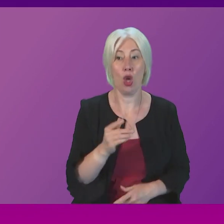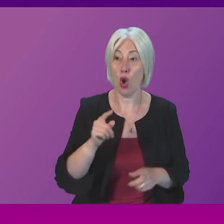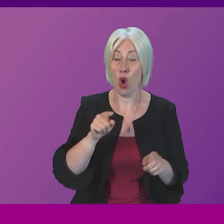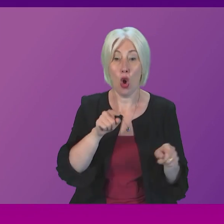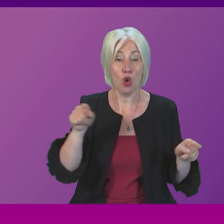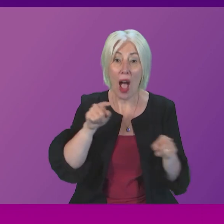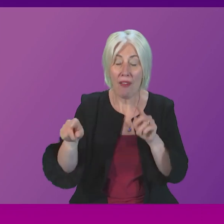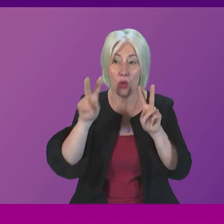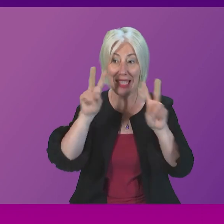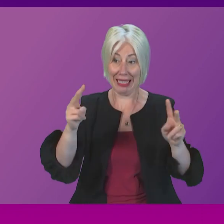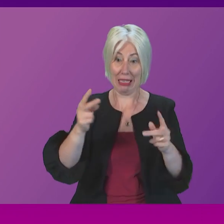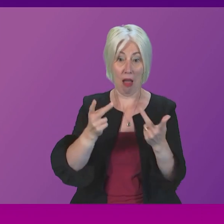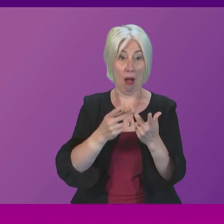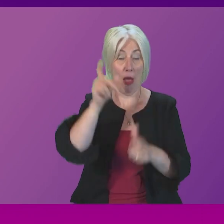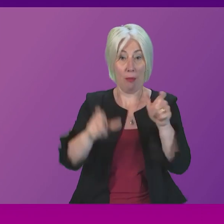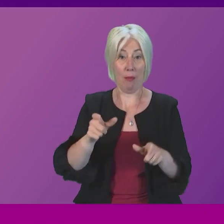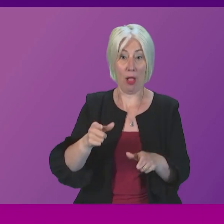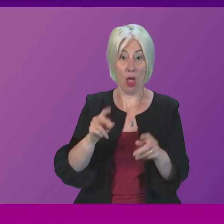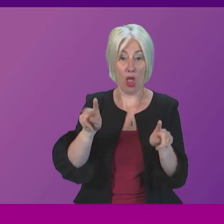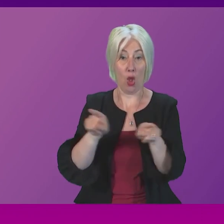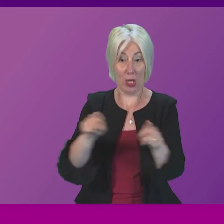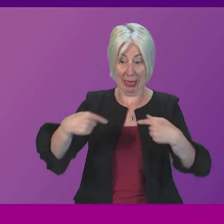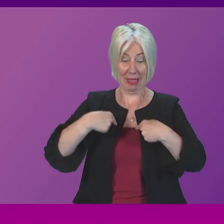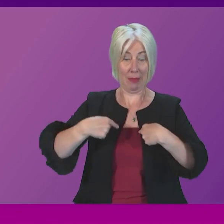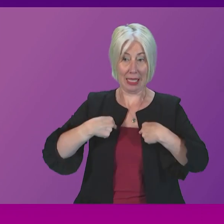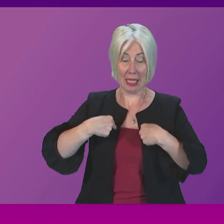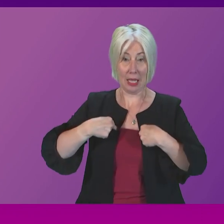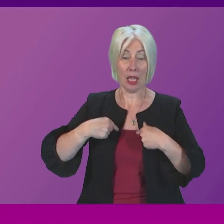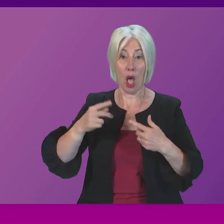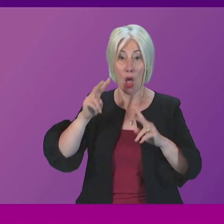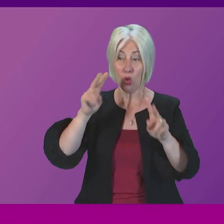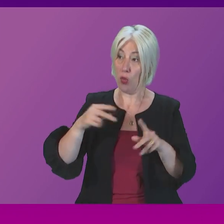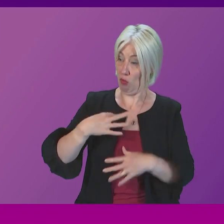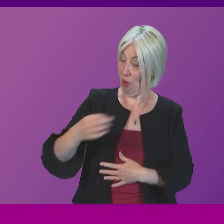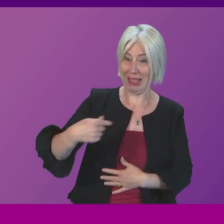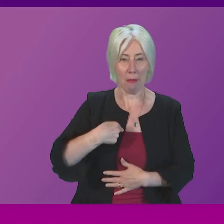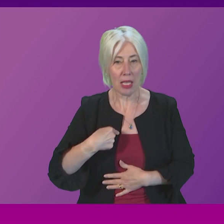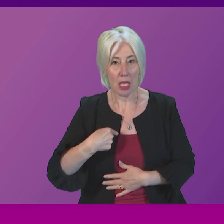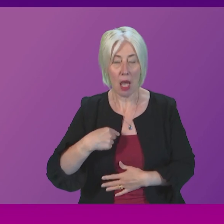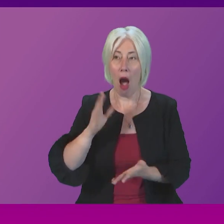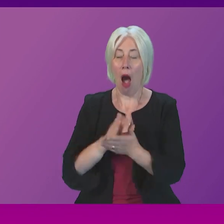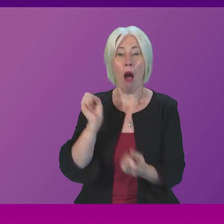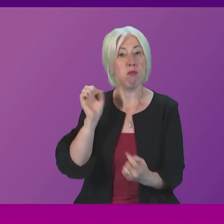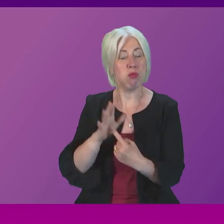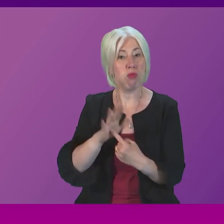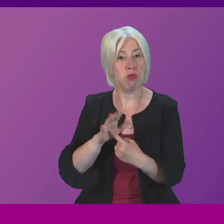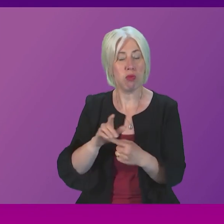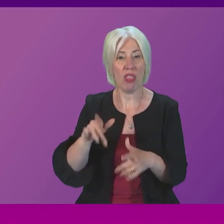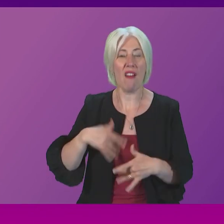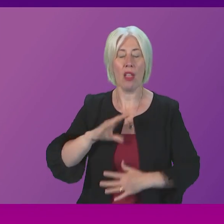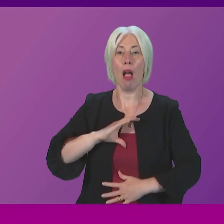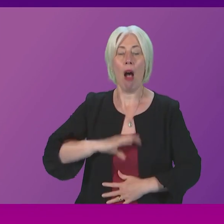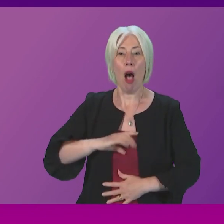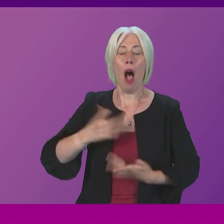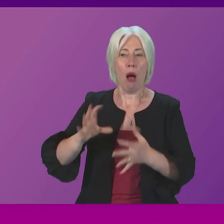see people that look like you represent you, no matter who, where, why, what you are. You know, it is so important that you feel there's